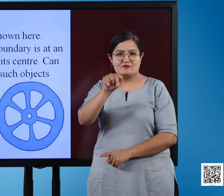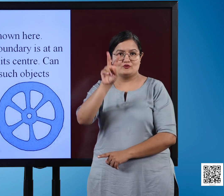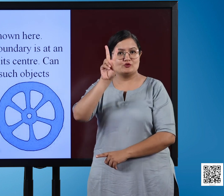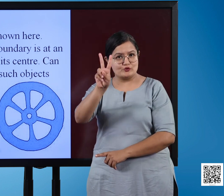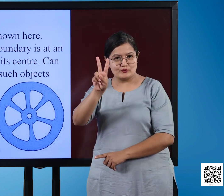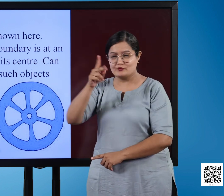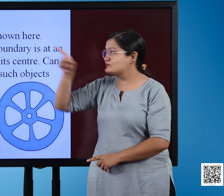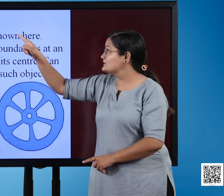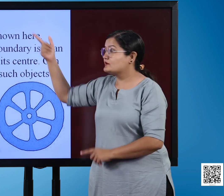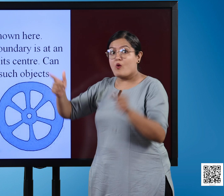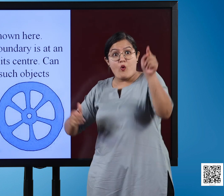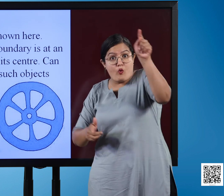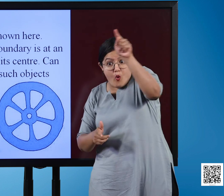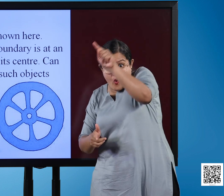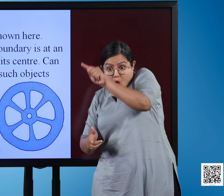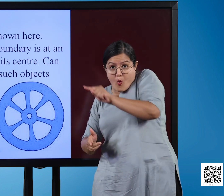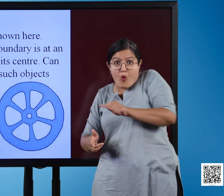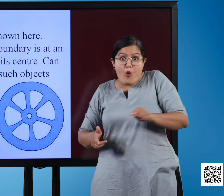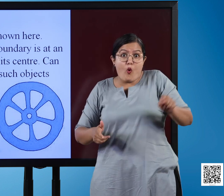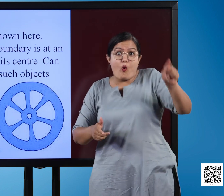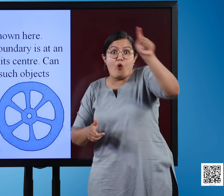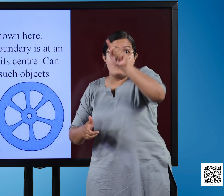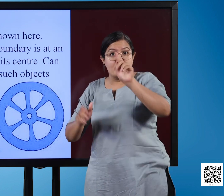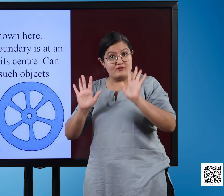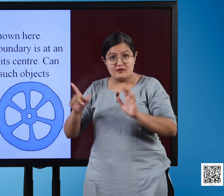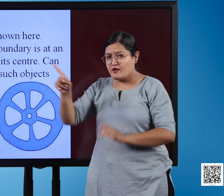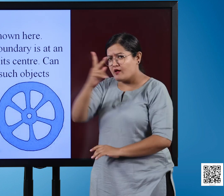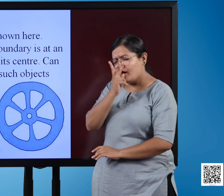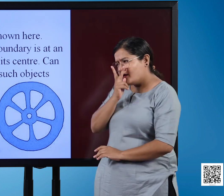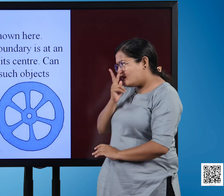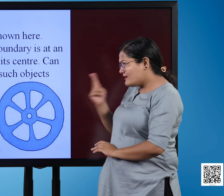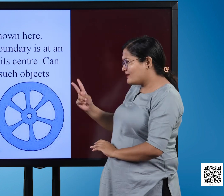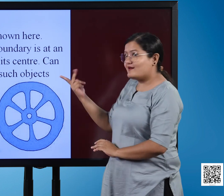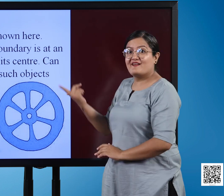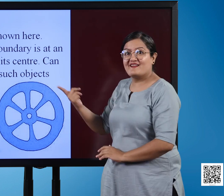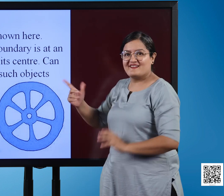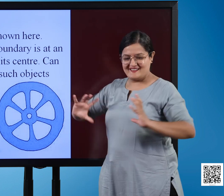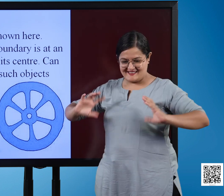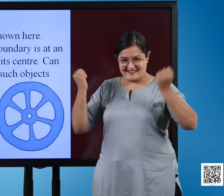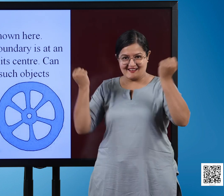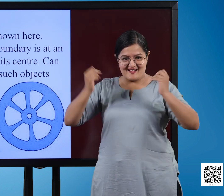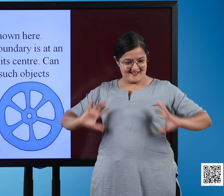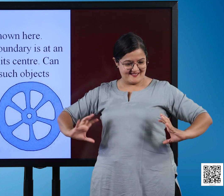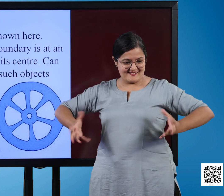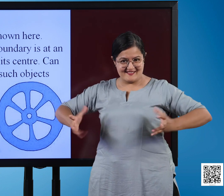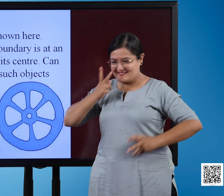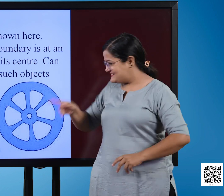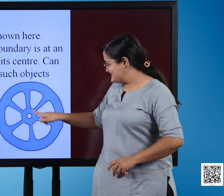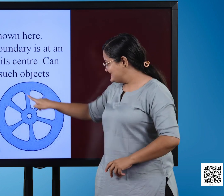14.2. The circle. Look at the wheel shown here. We have the picture of a wheel